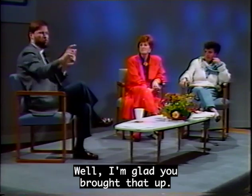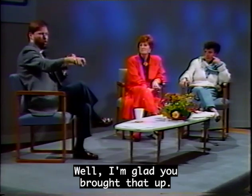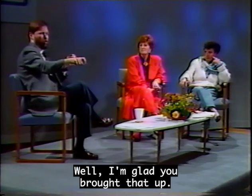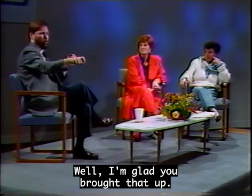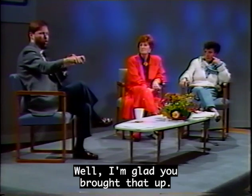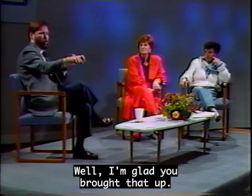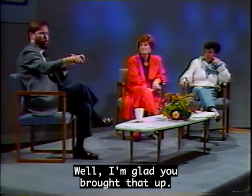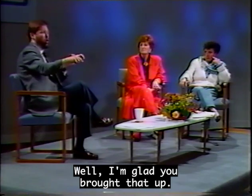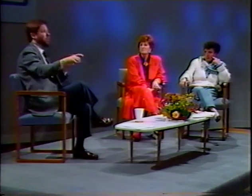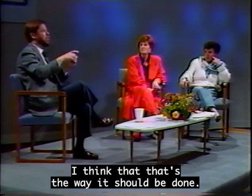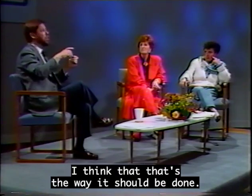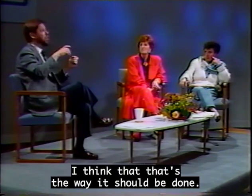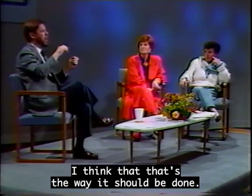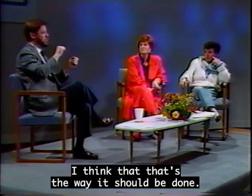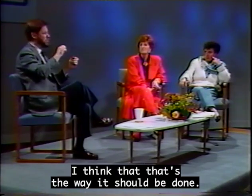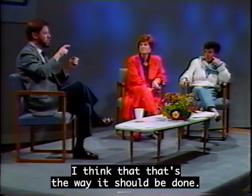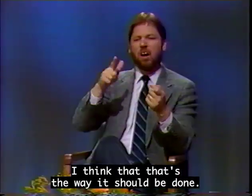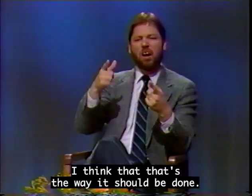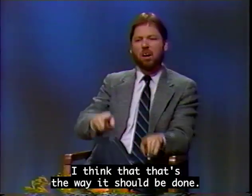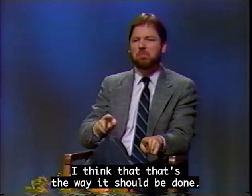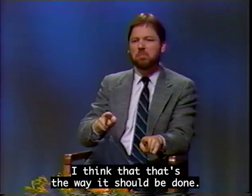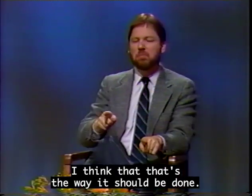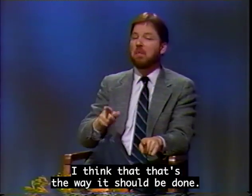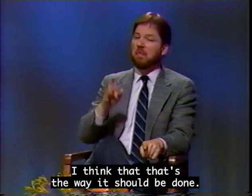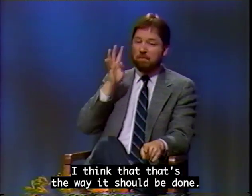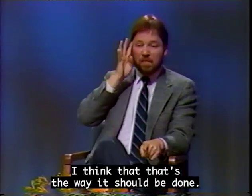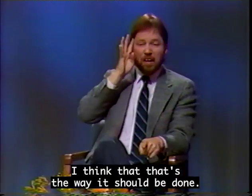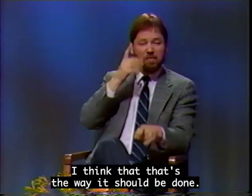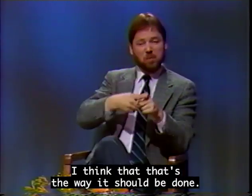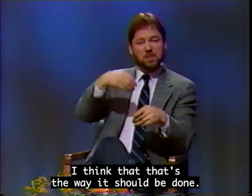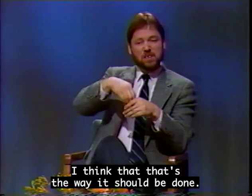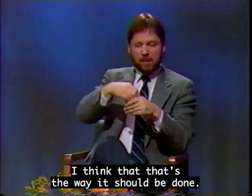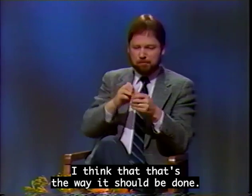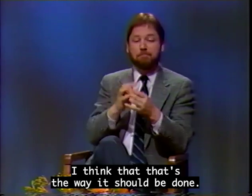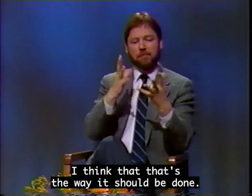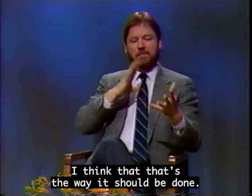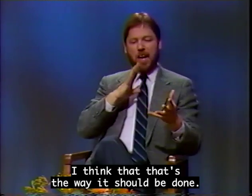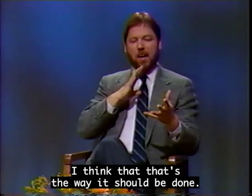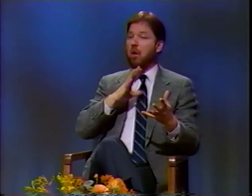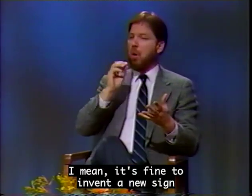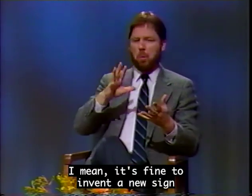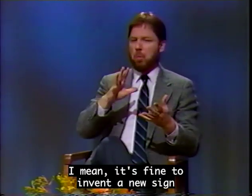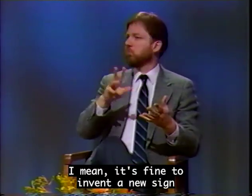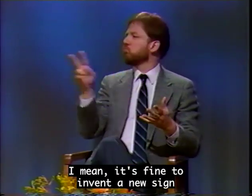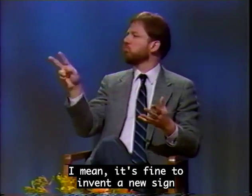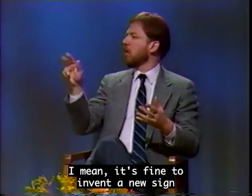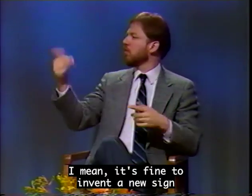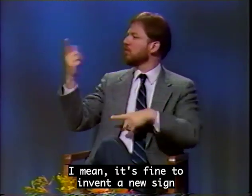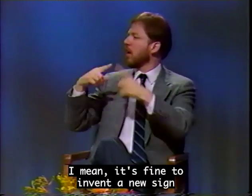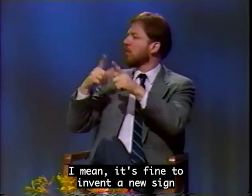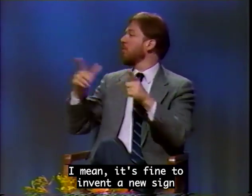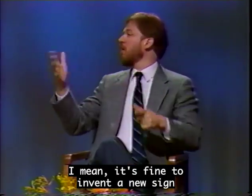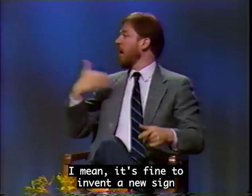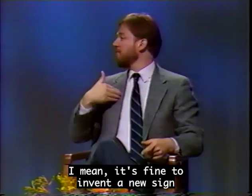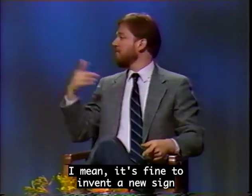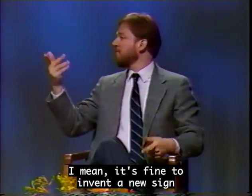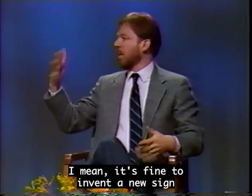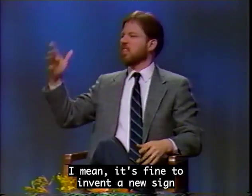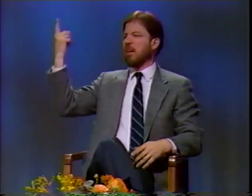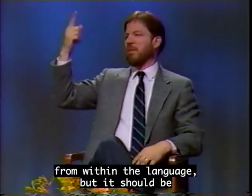glad you brought that up. I think that that's the way it should be done. I mean, it's fine to invent a new sign